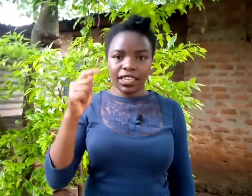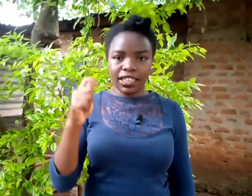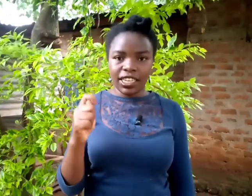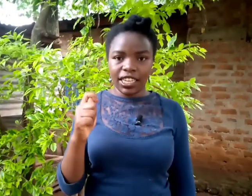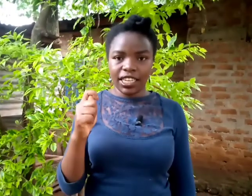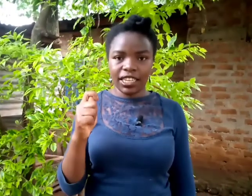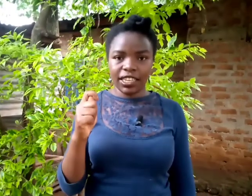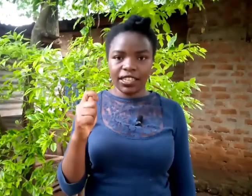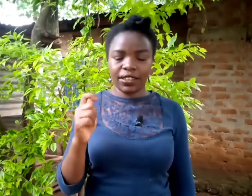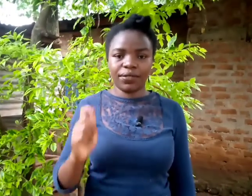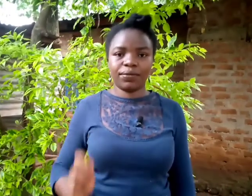T.